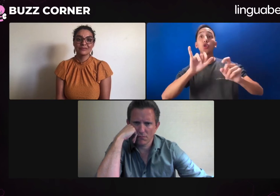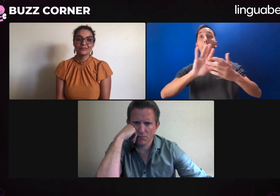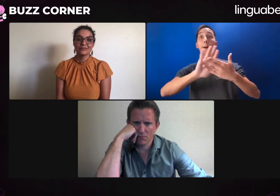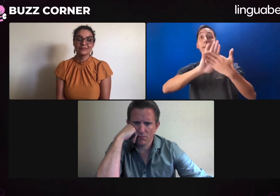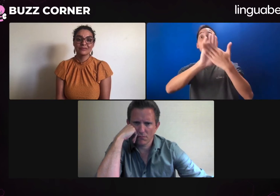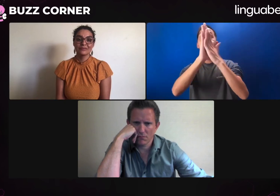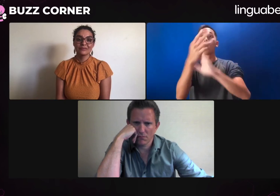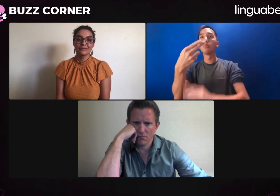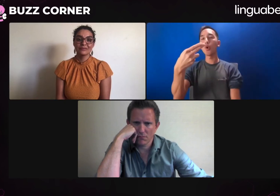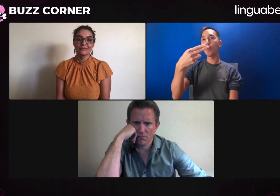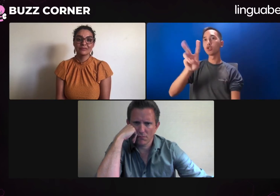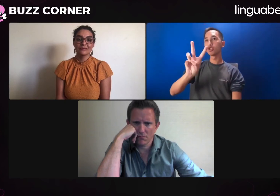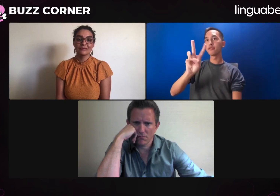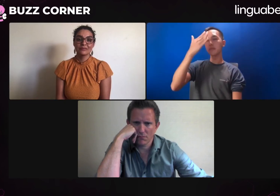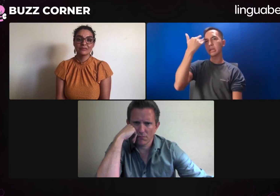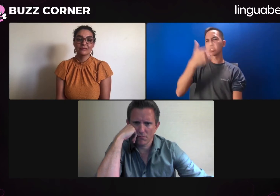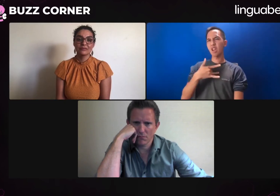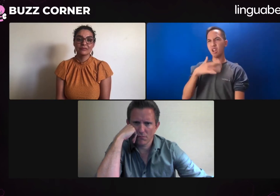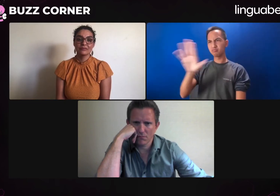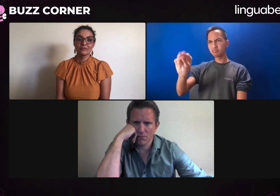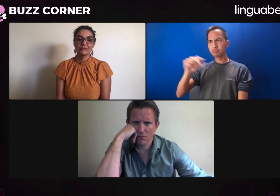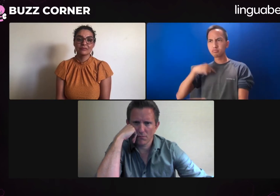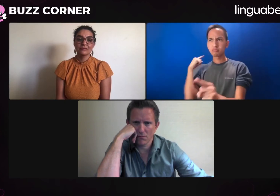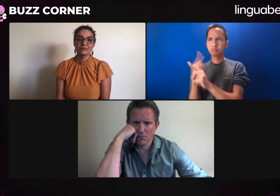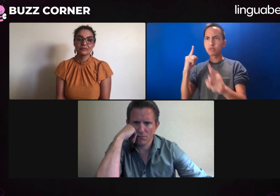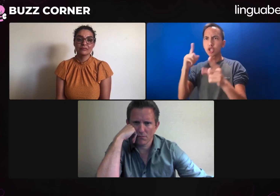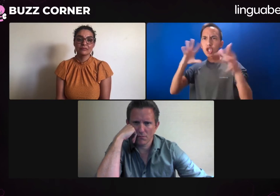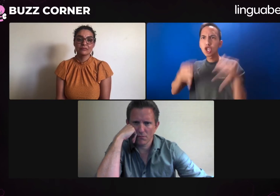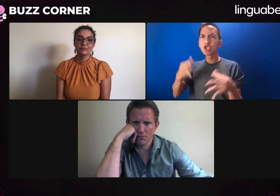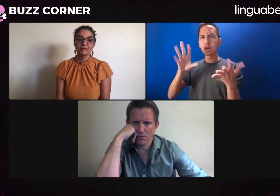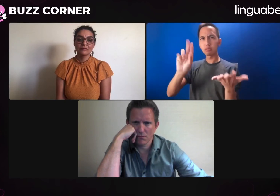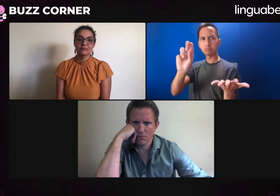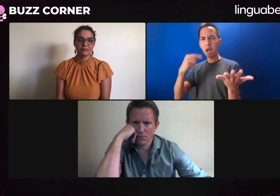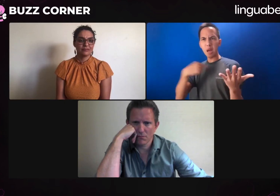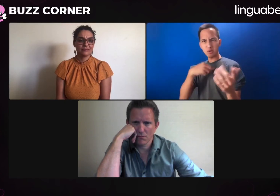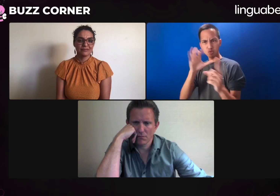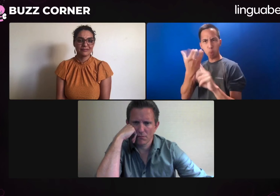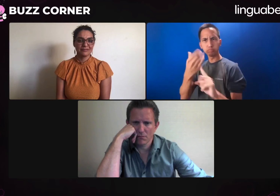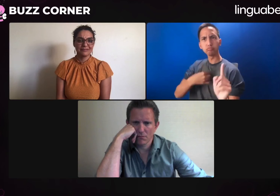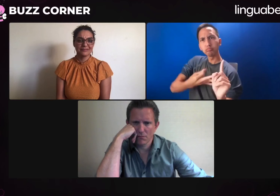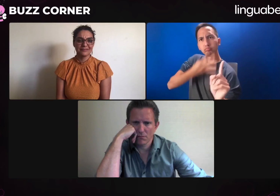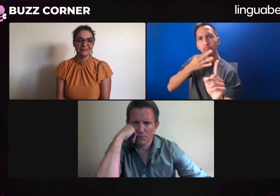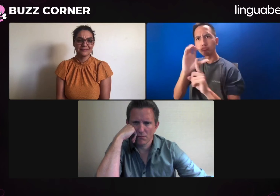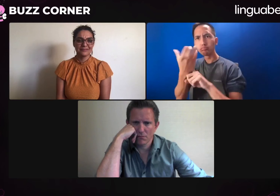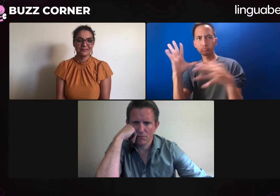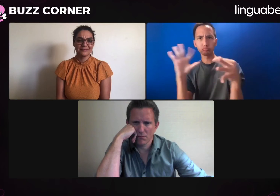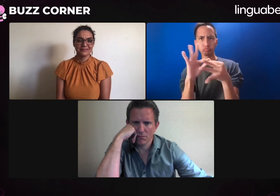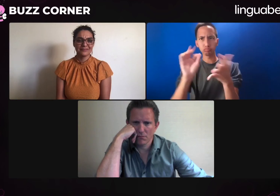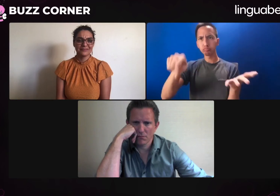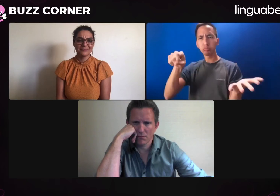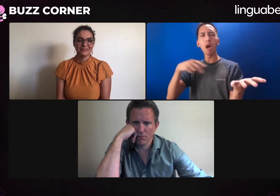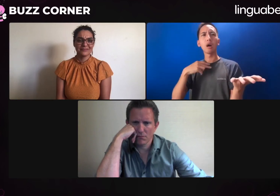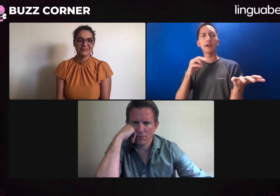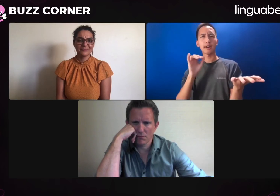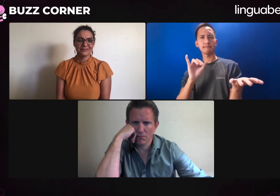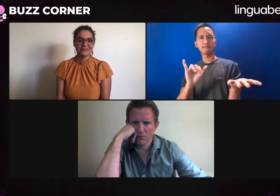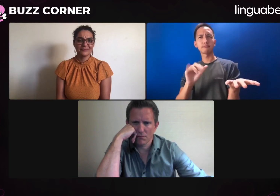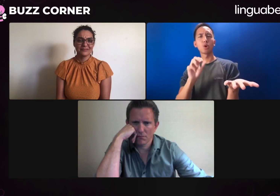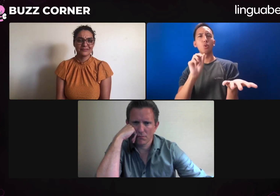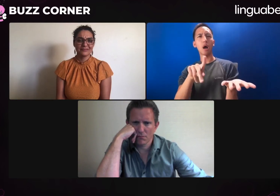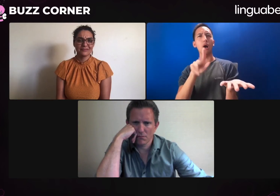pick your brain about something. And it became, just a